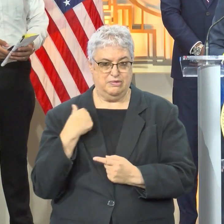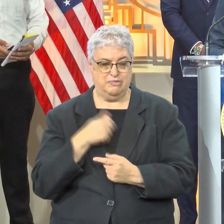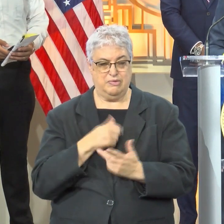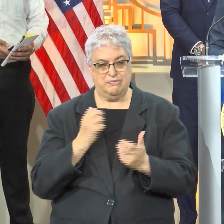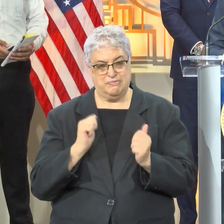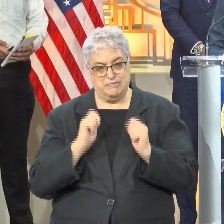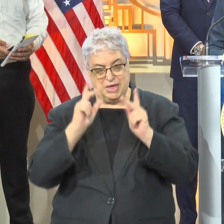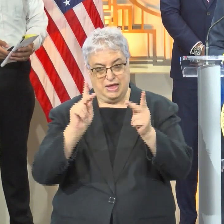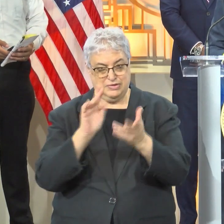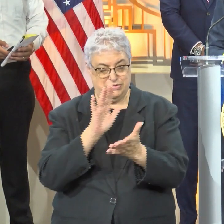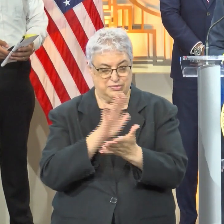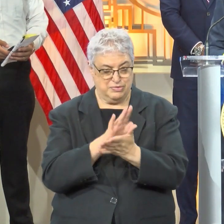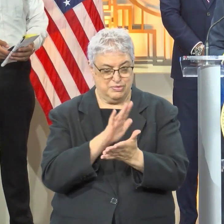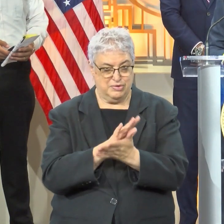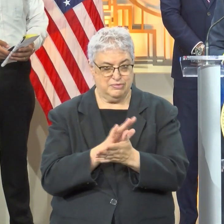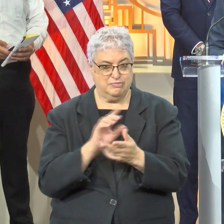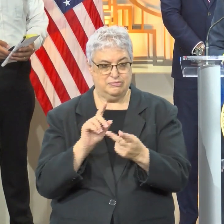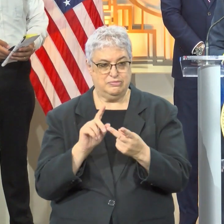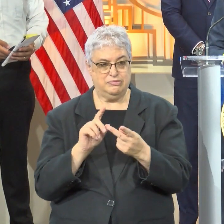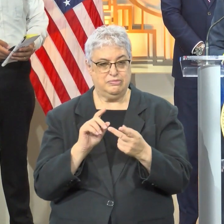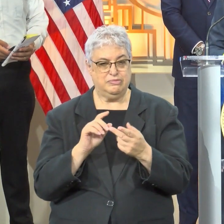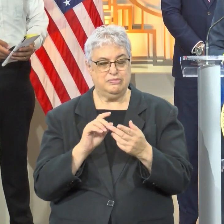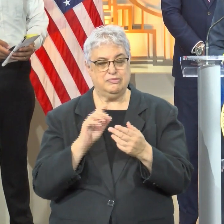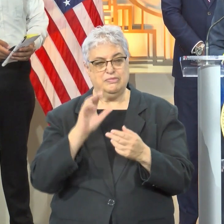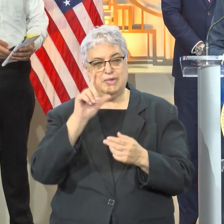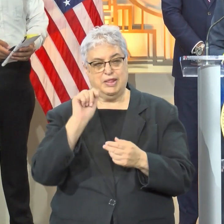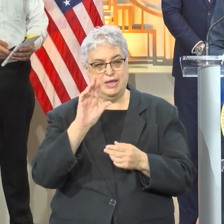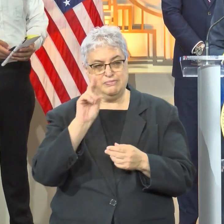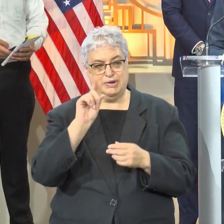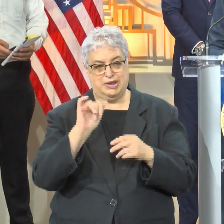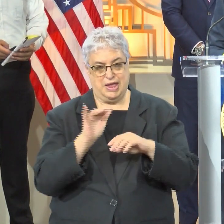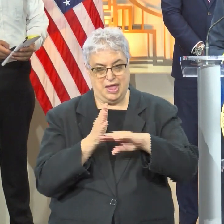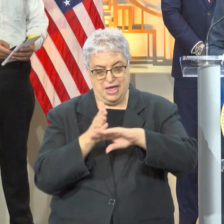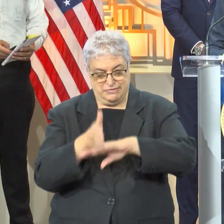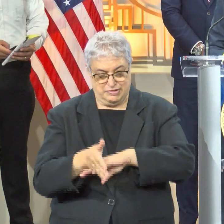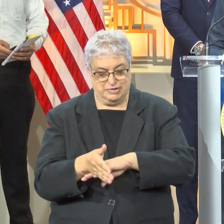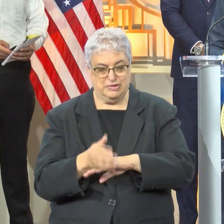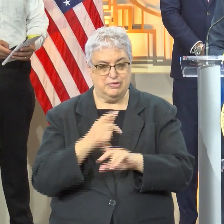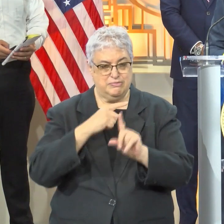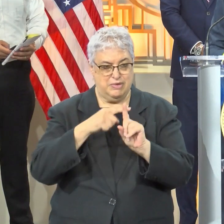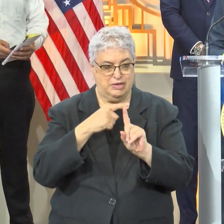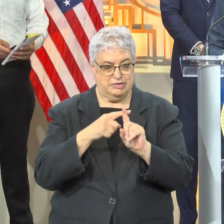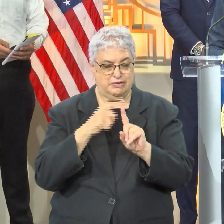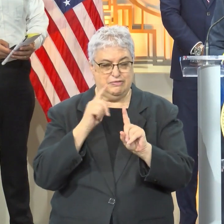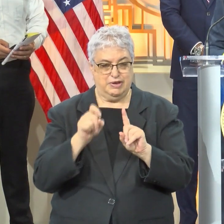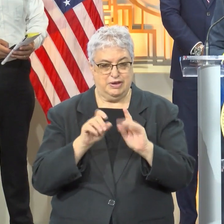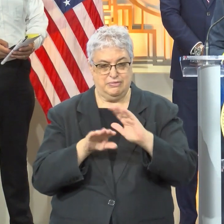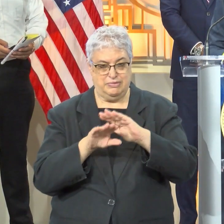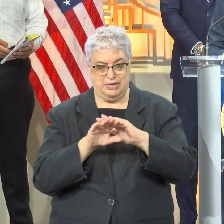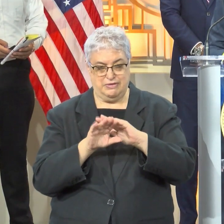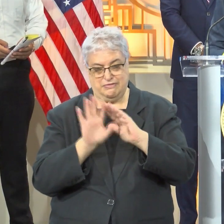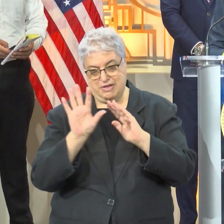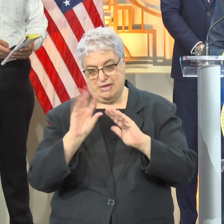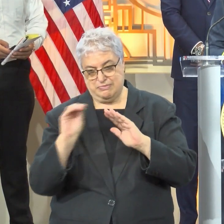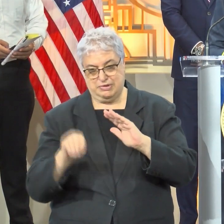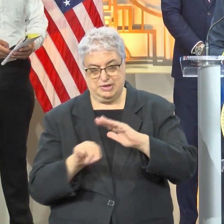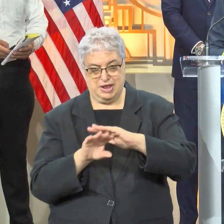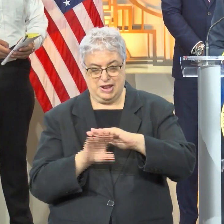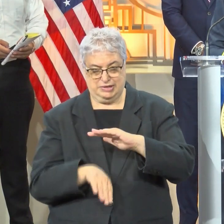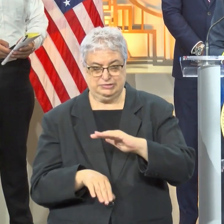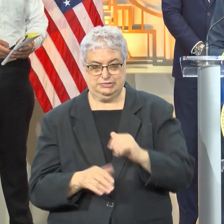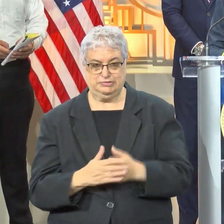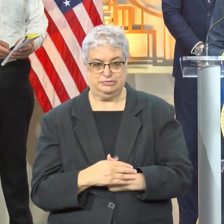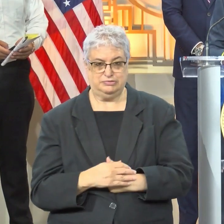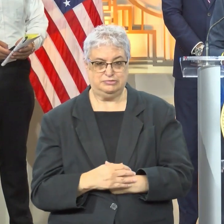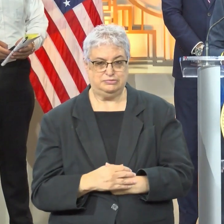to school, on the other side of Labor Day. The positivity rate needs to be at 5% or lower